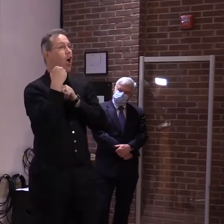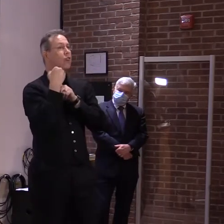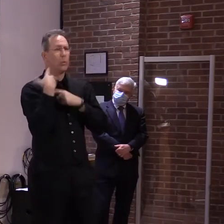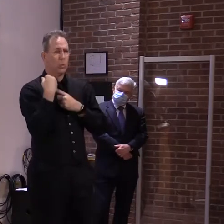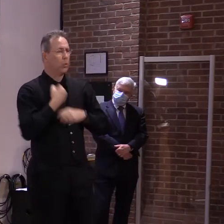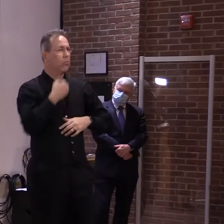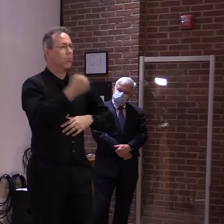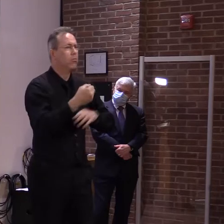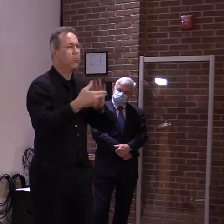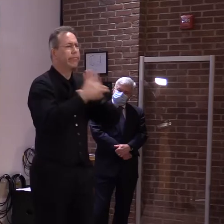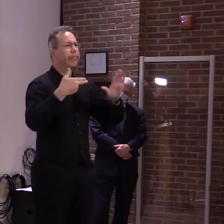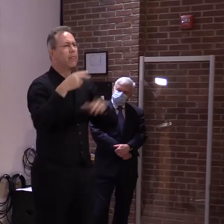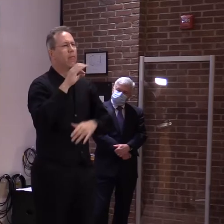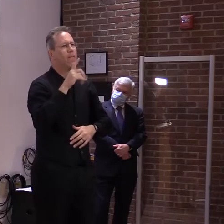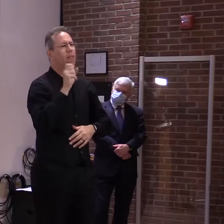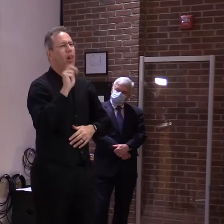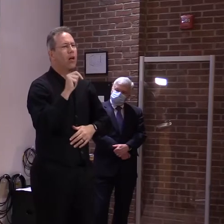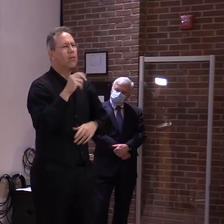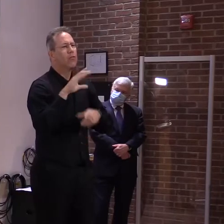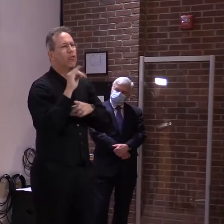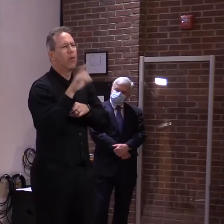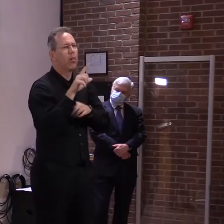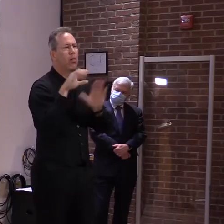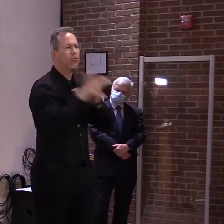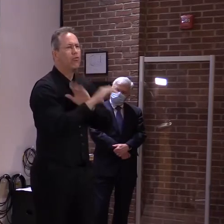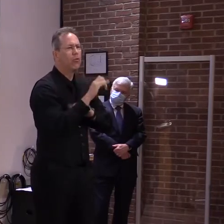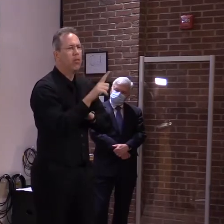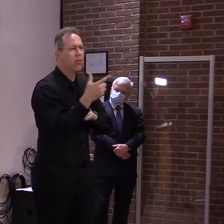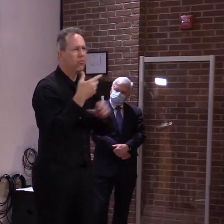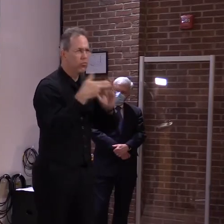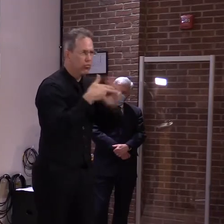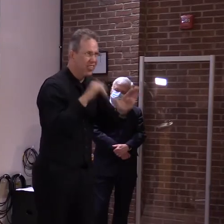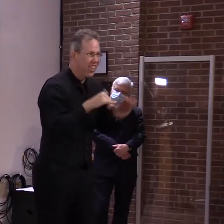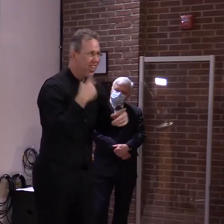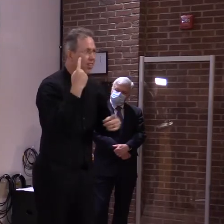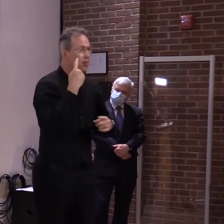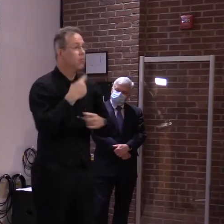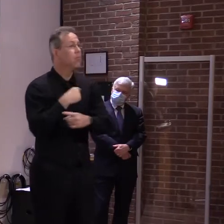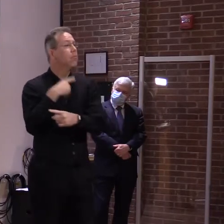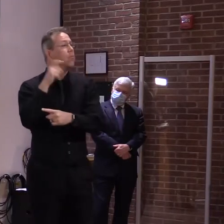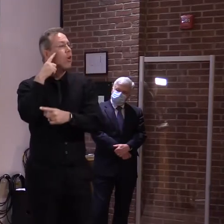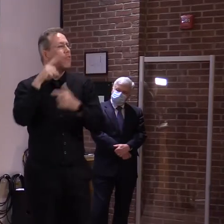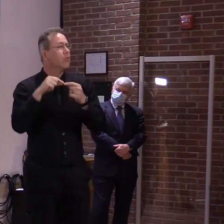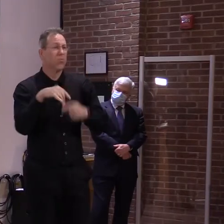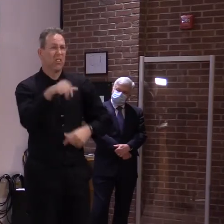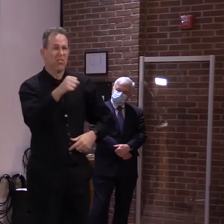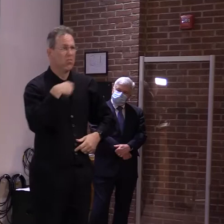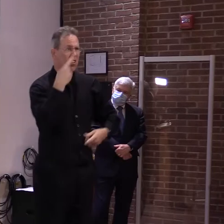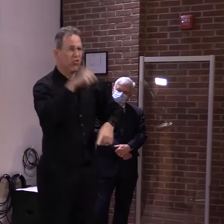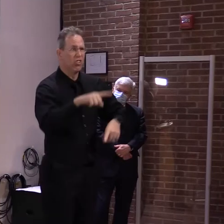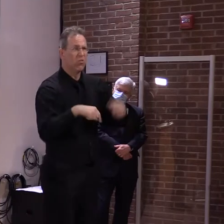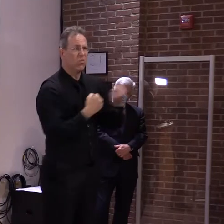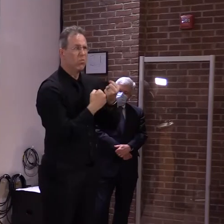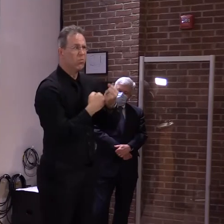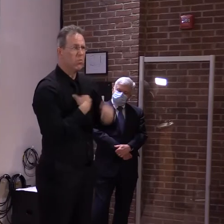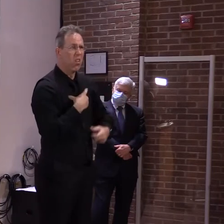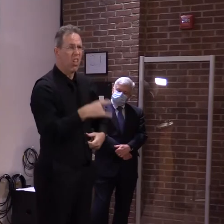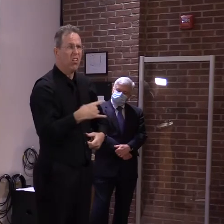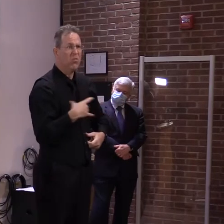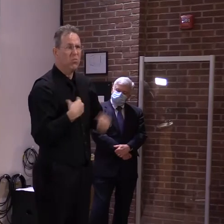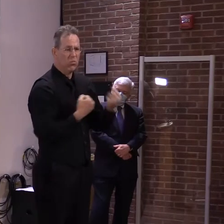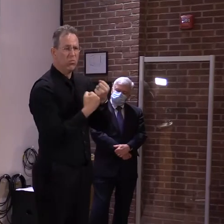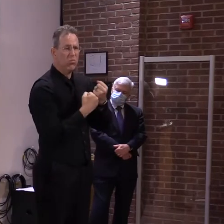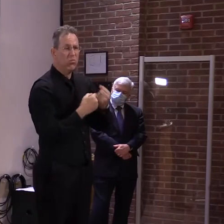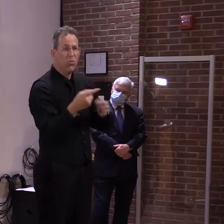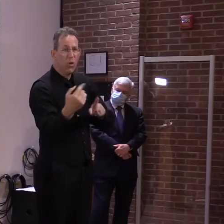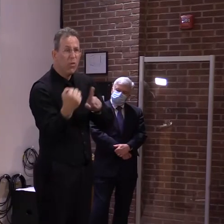a crime that should be a felony, I believe. So yes, I mean, in general, I appreciate the